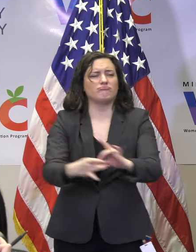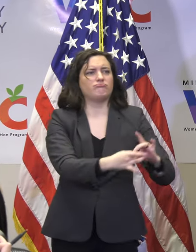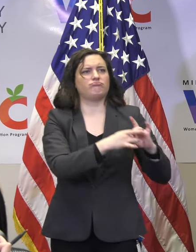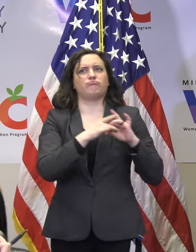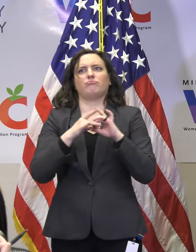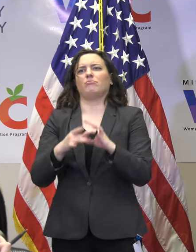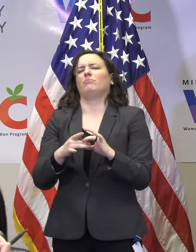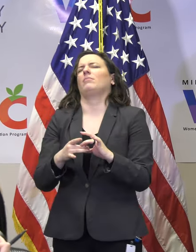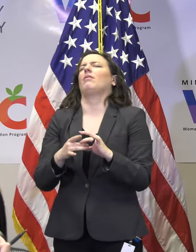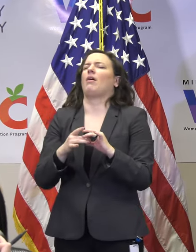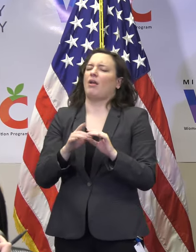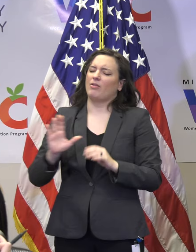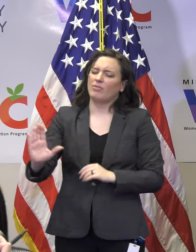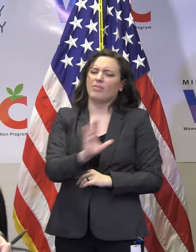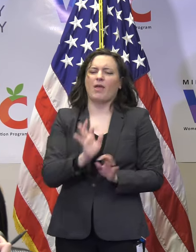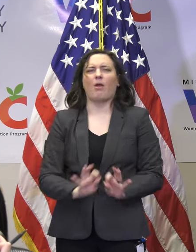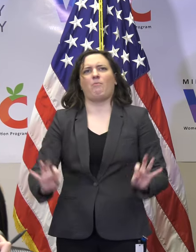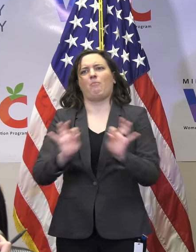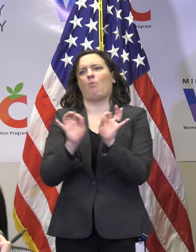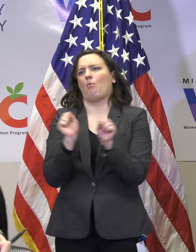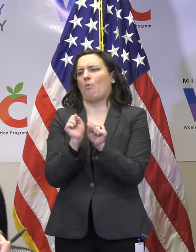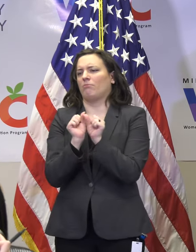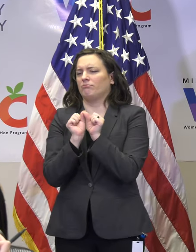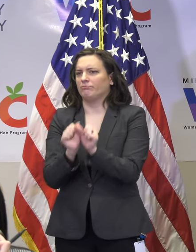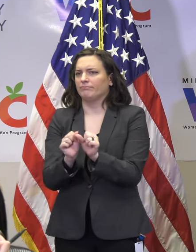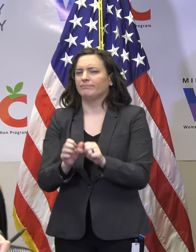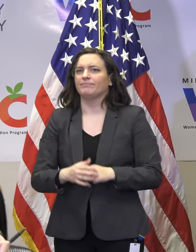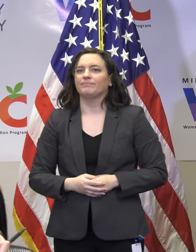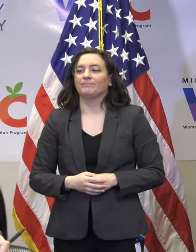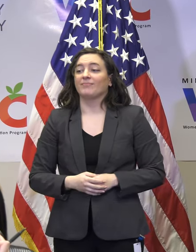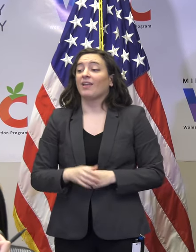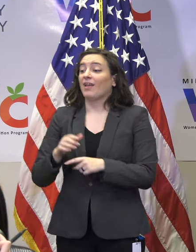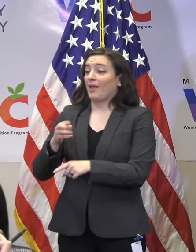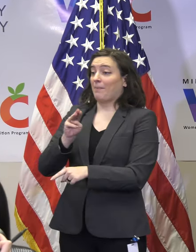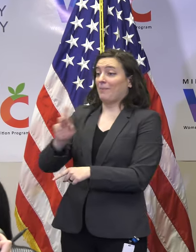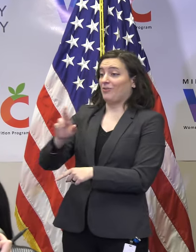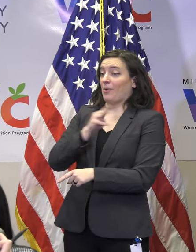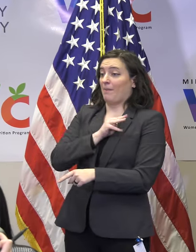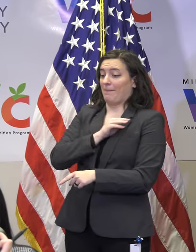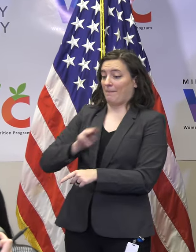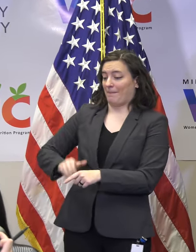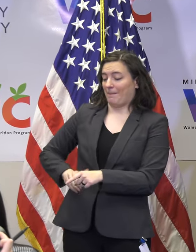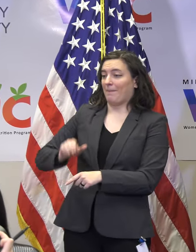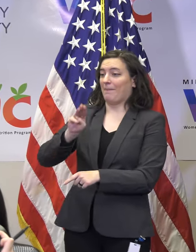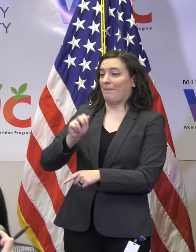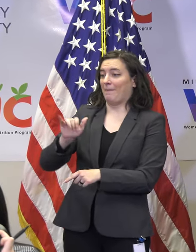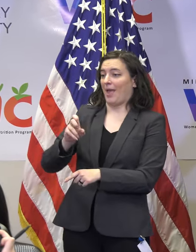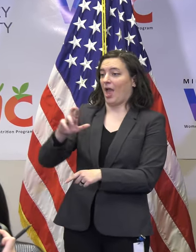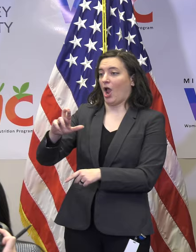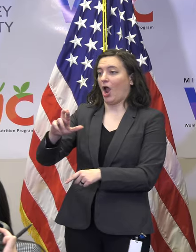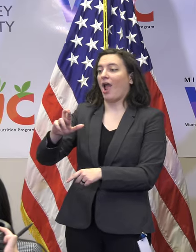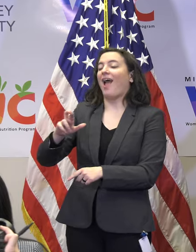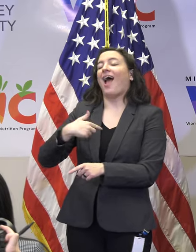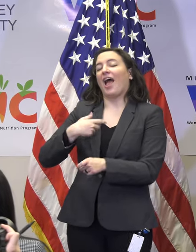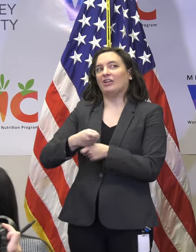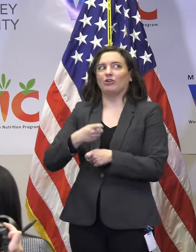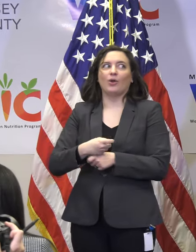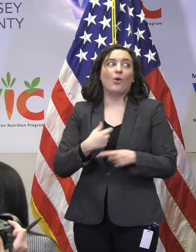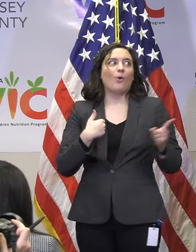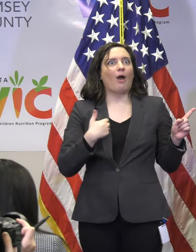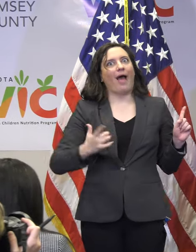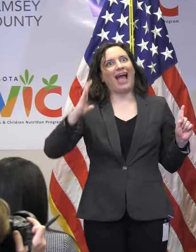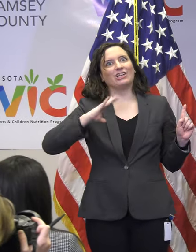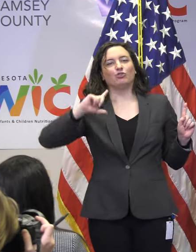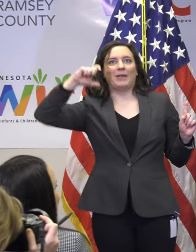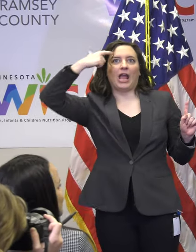that continues here. I jokingly had to say, Mayor, that it's not easy for a former governor of Iowa to